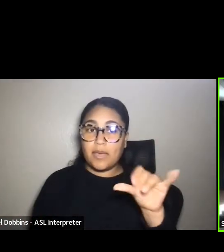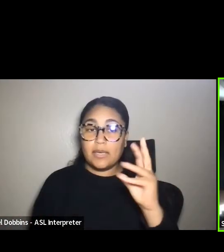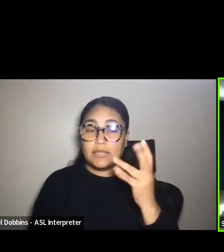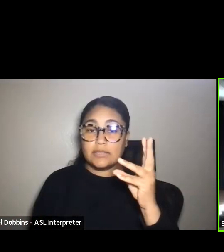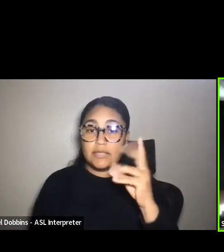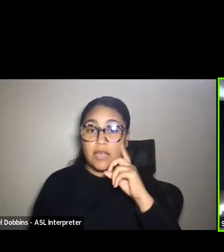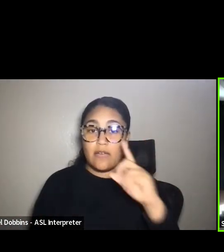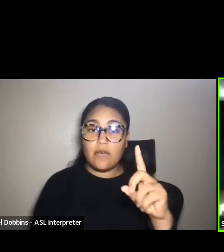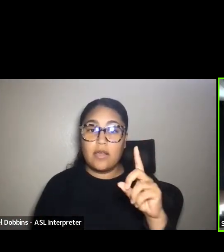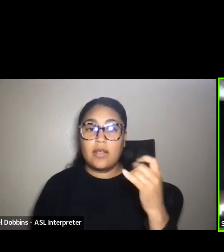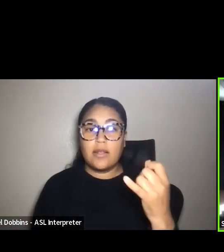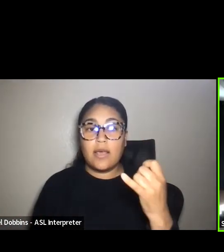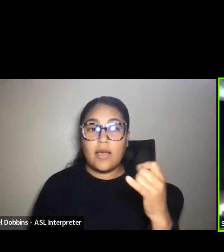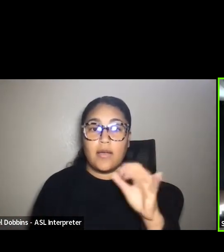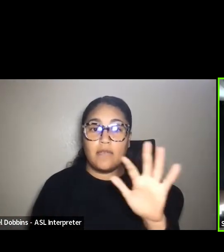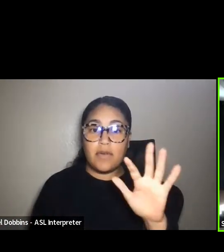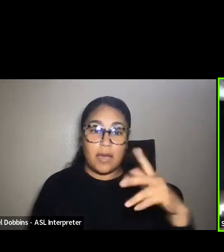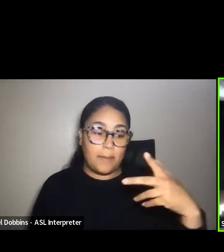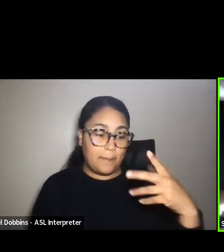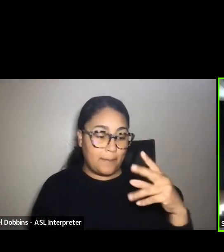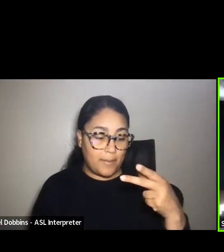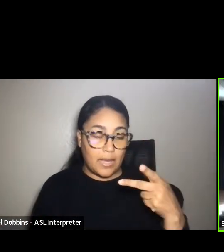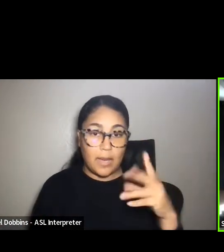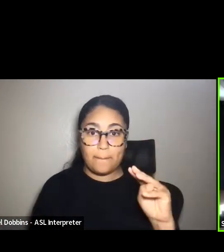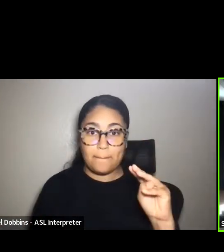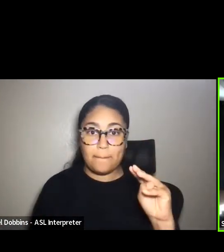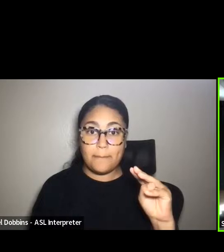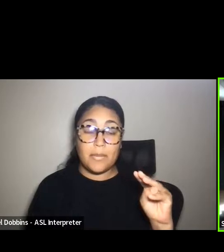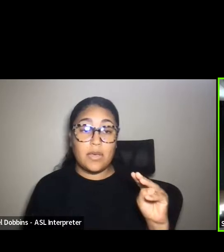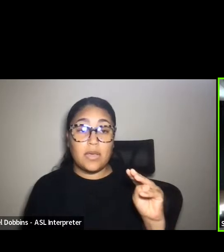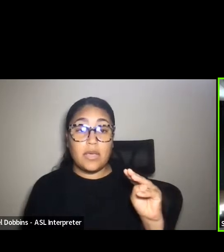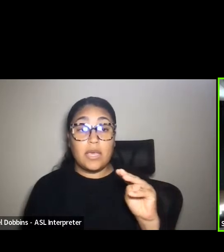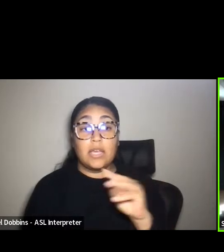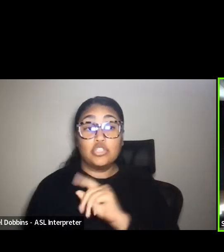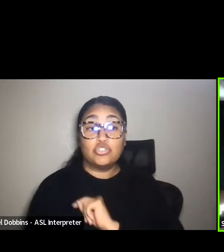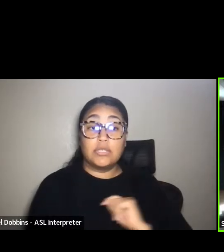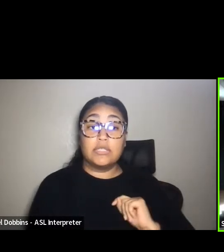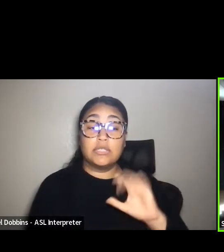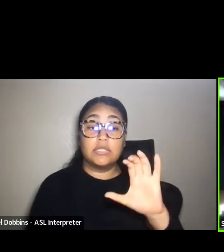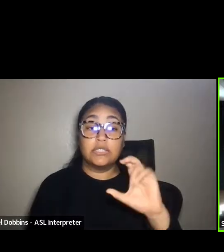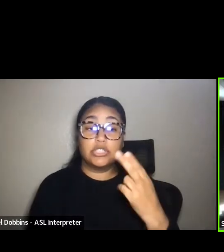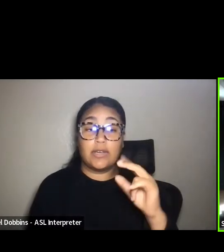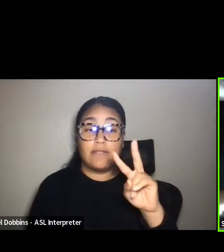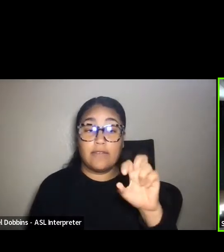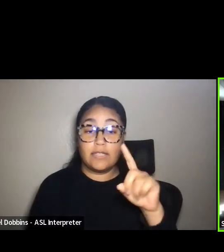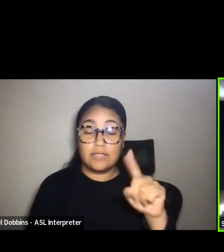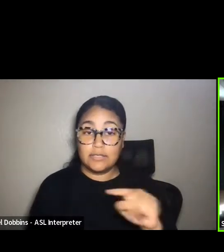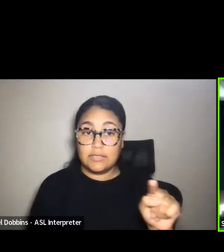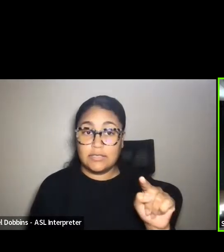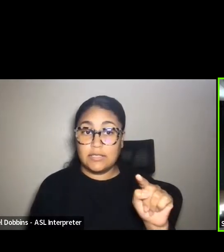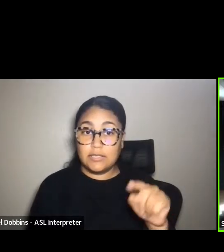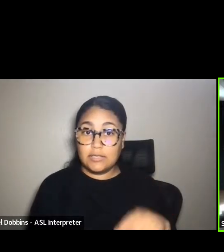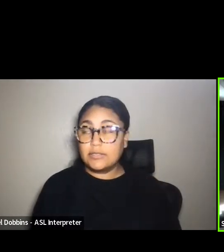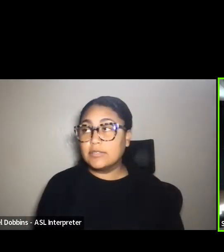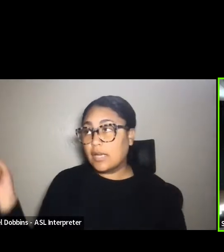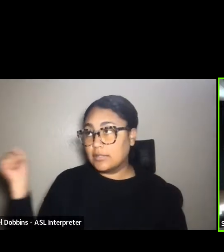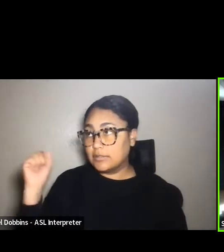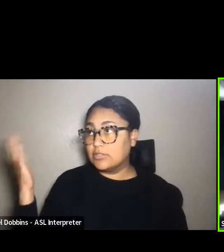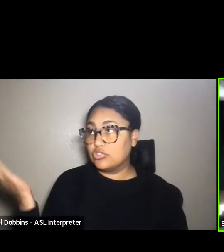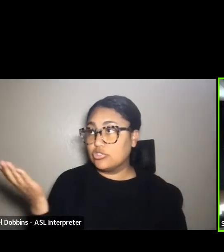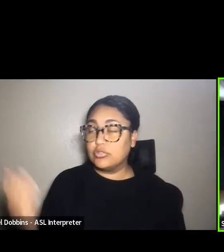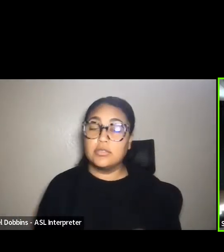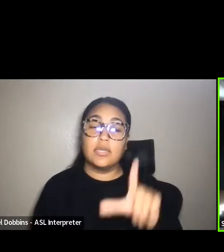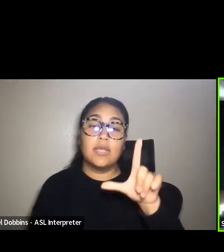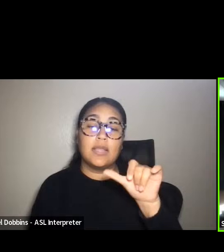call. Go ahead, Trustee Griffin. Present. Trustee Chavez is not here yet. Trustee Jacobson. Present.